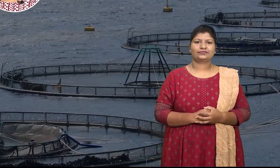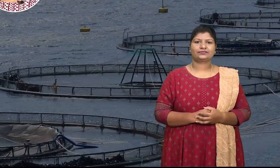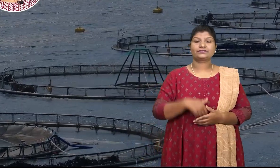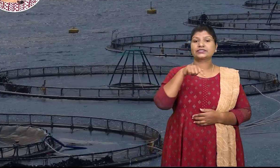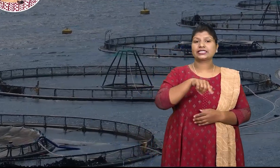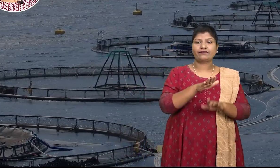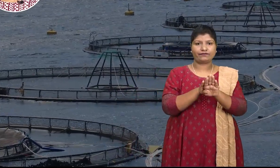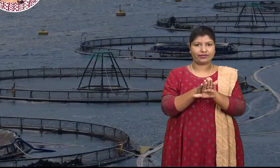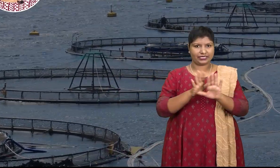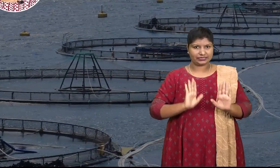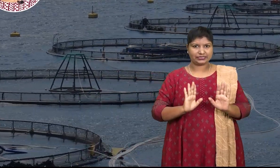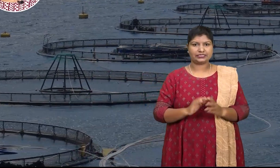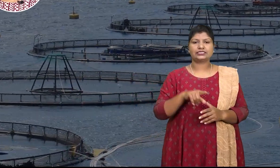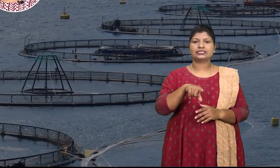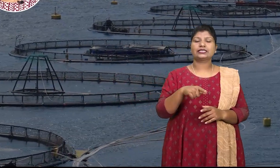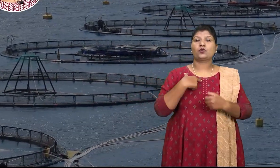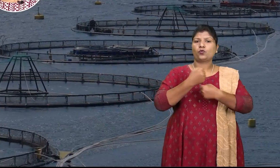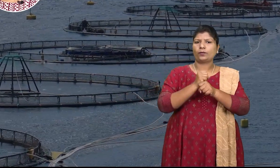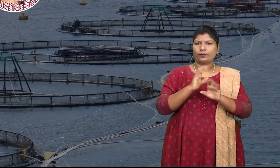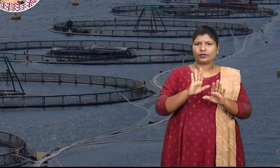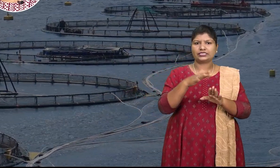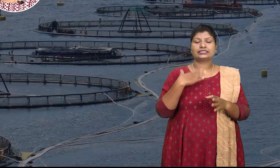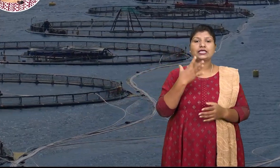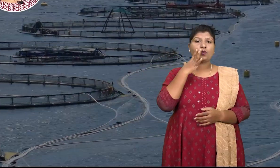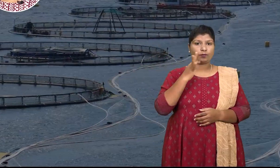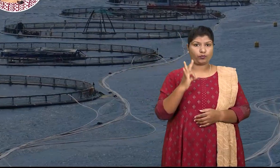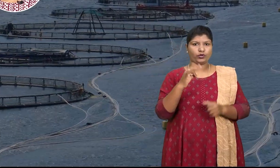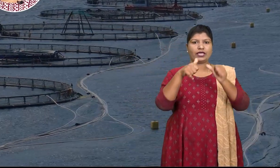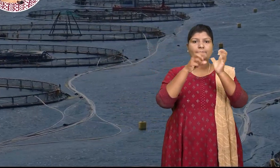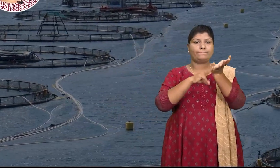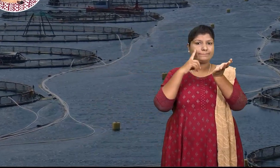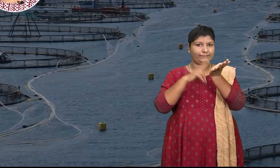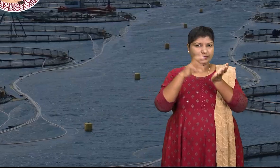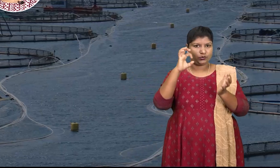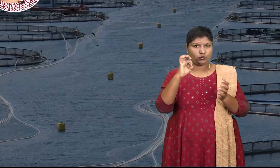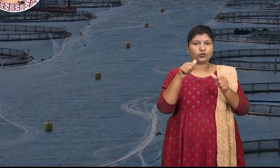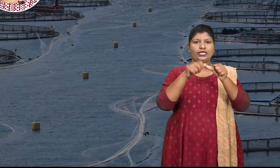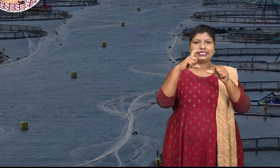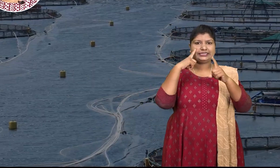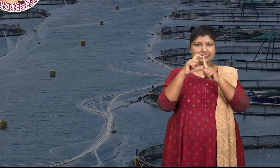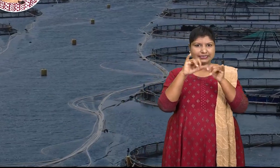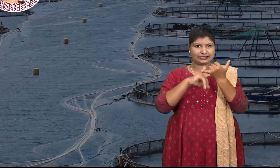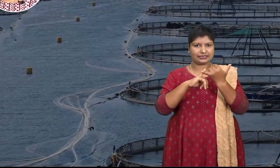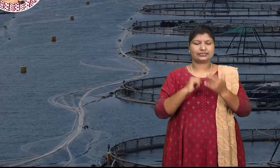The fishes are composed of essential amino acids